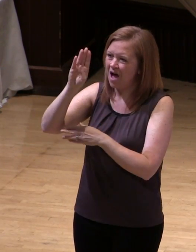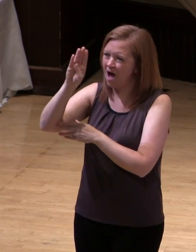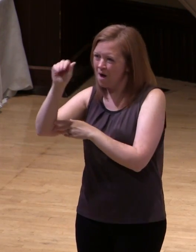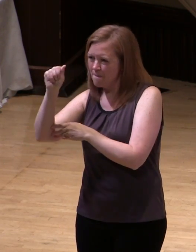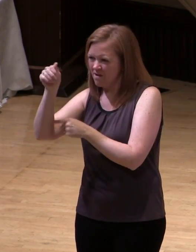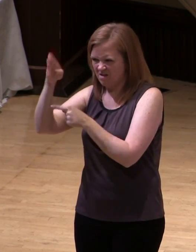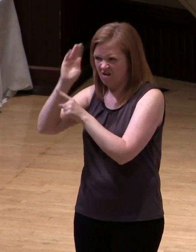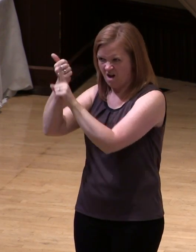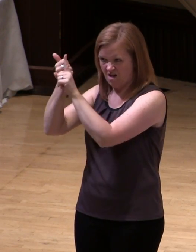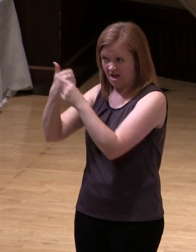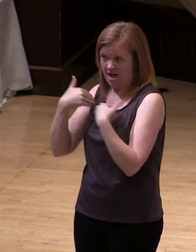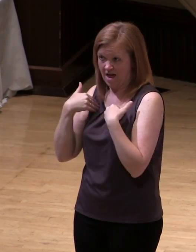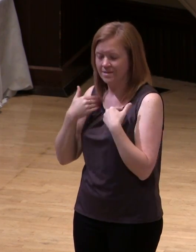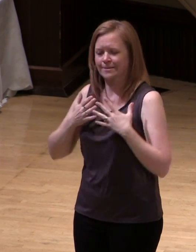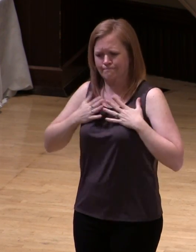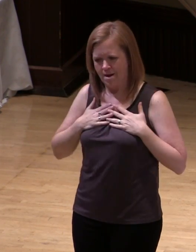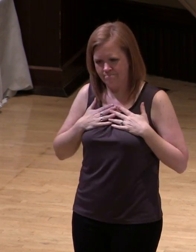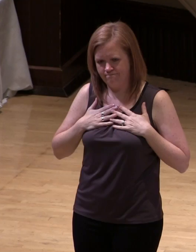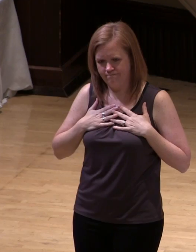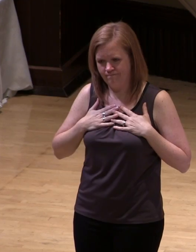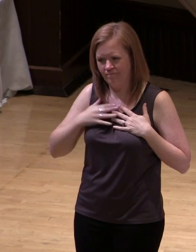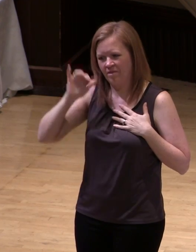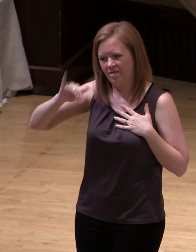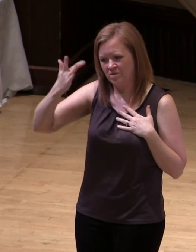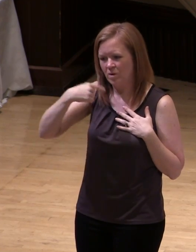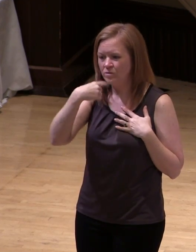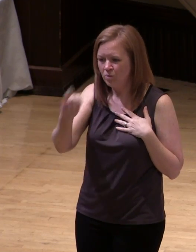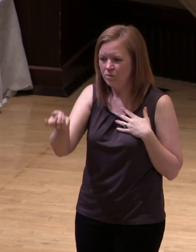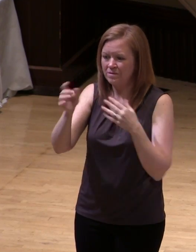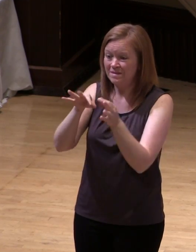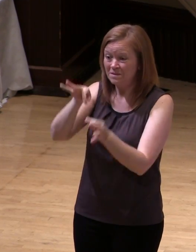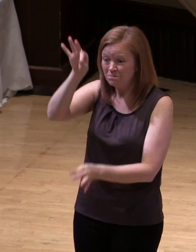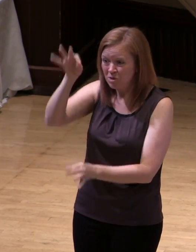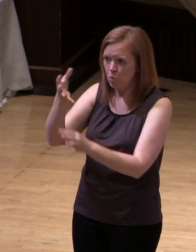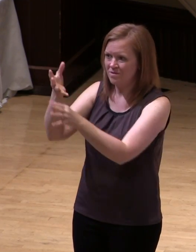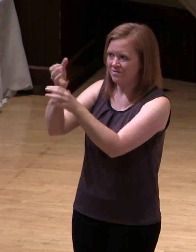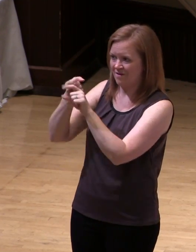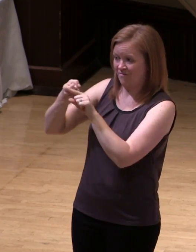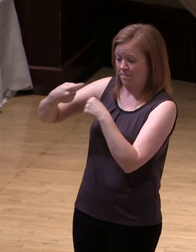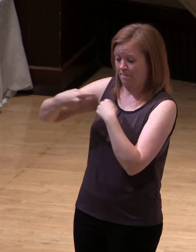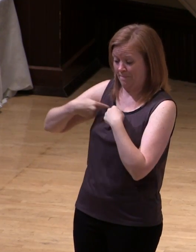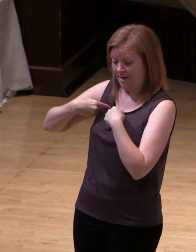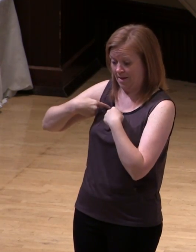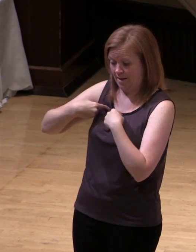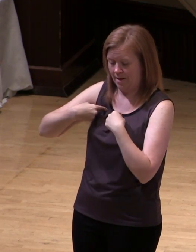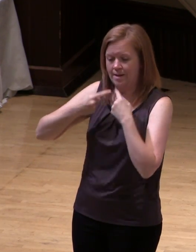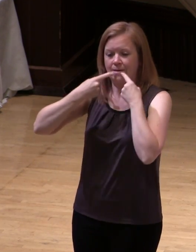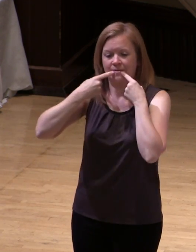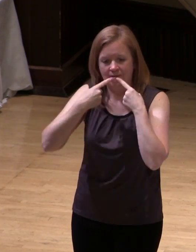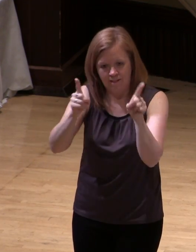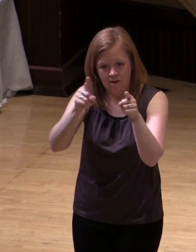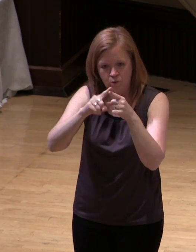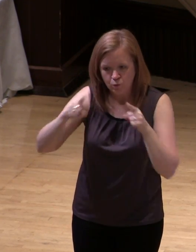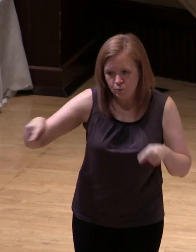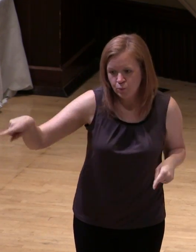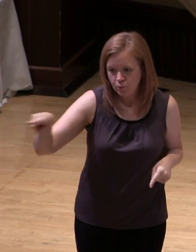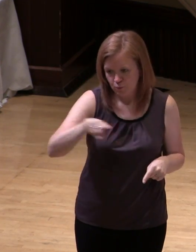mine. For this reason, I told you that the Spirit will take from what is mine and declare it to